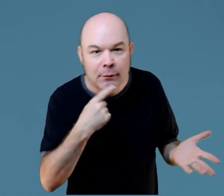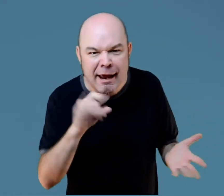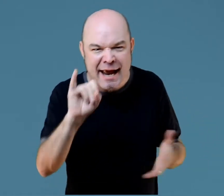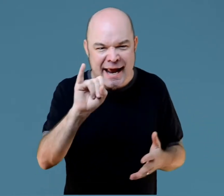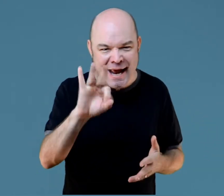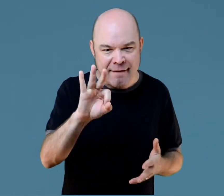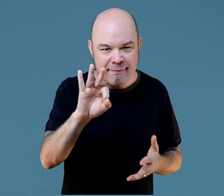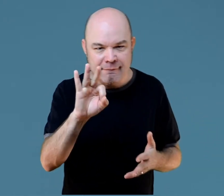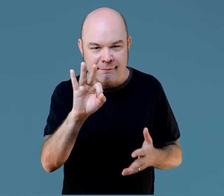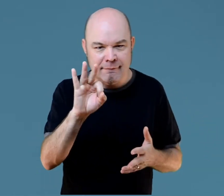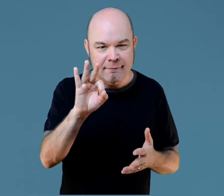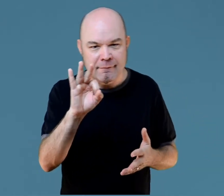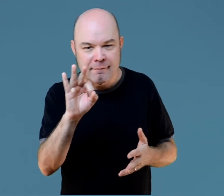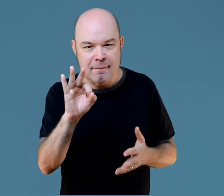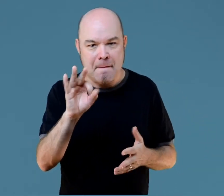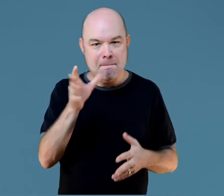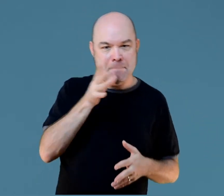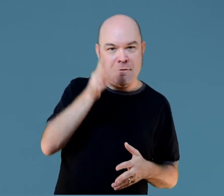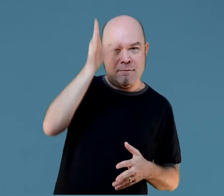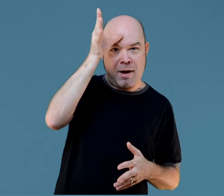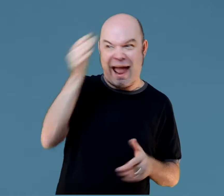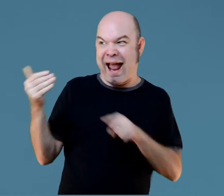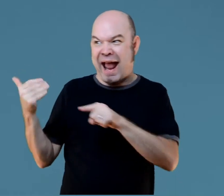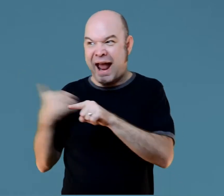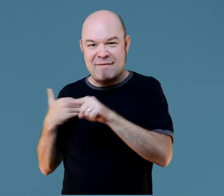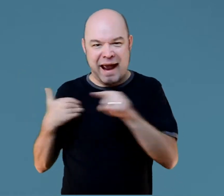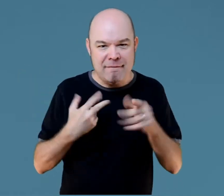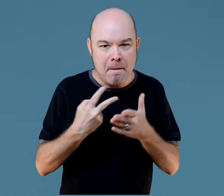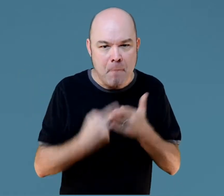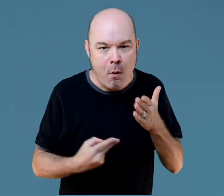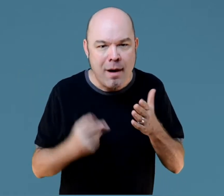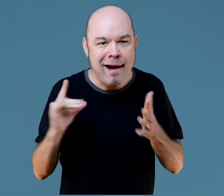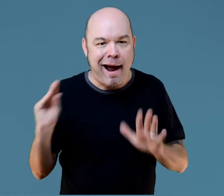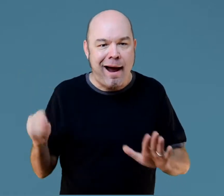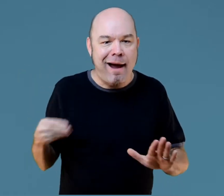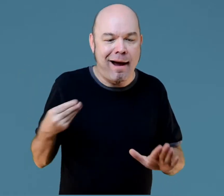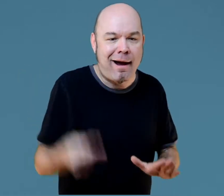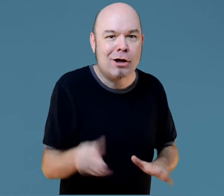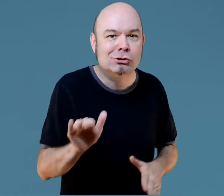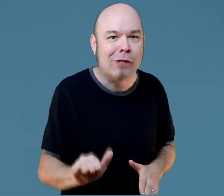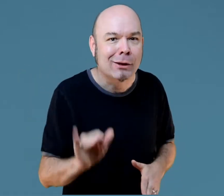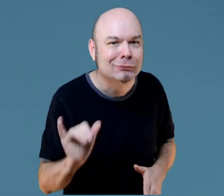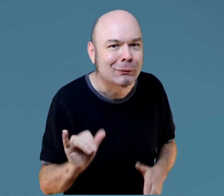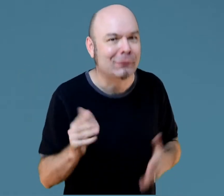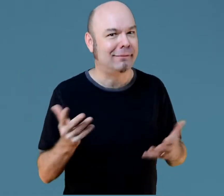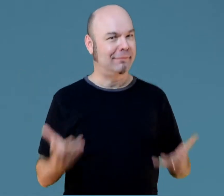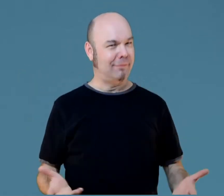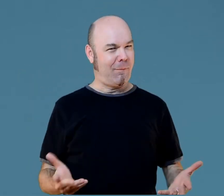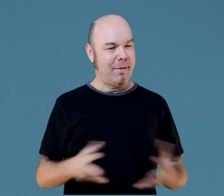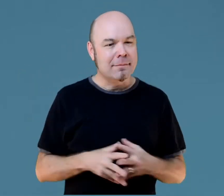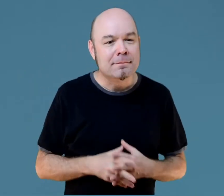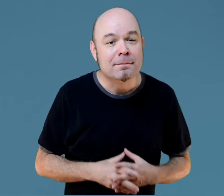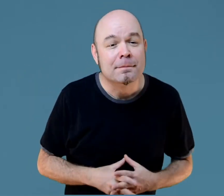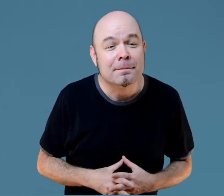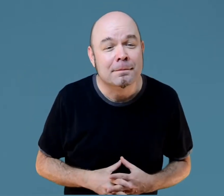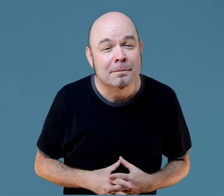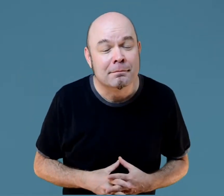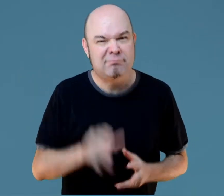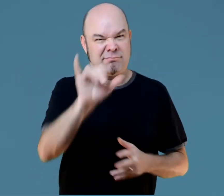It doesn't matter if they're hearing or deaf. If they have the gene and they both have that GJB2 gene,